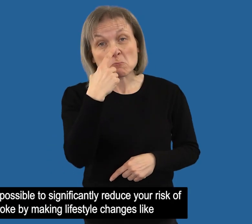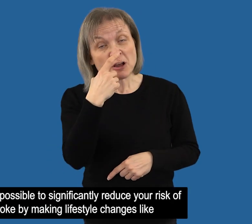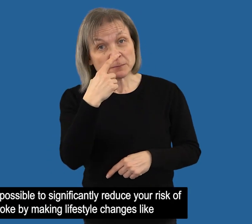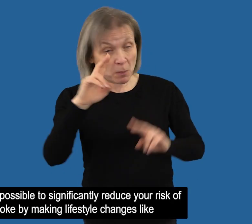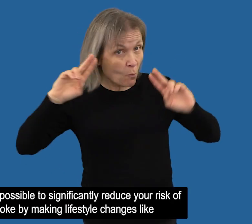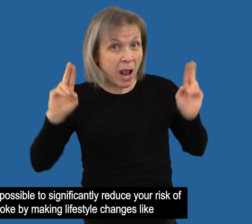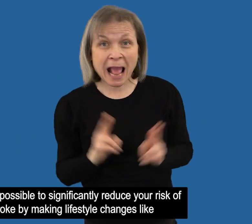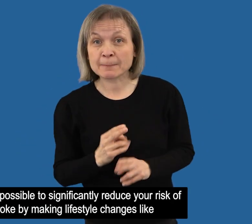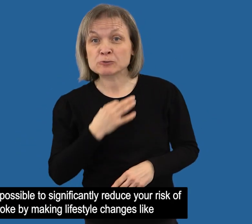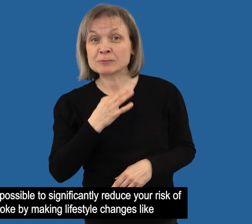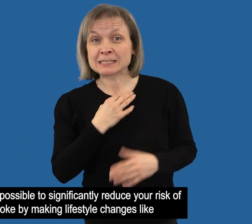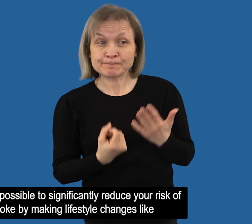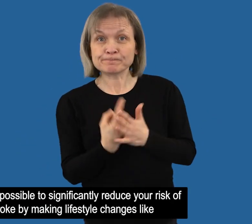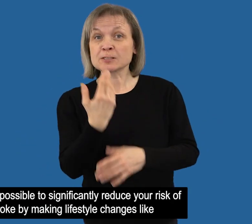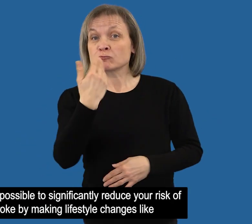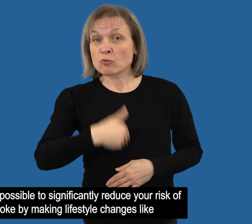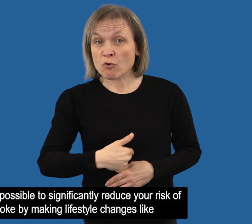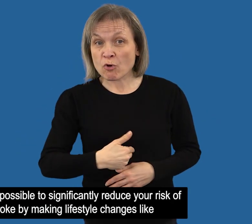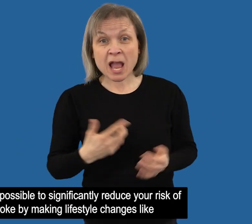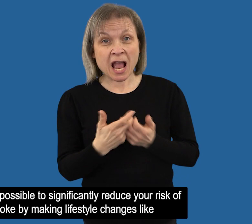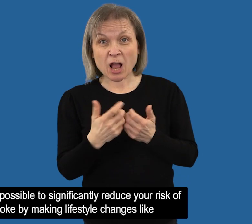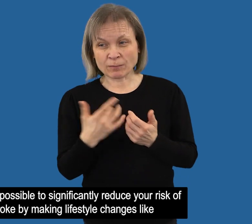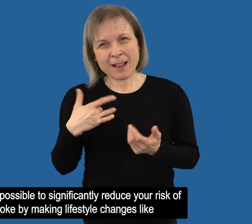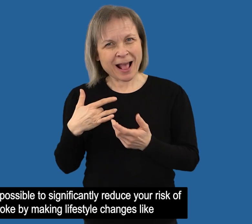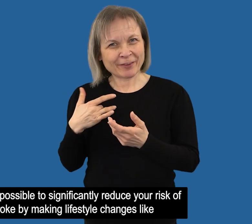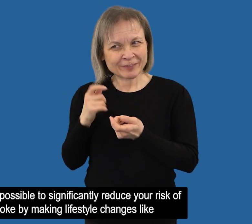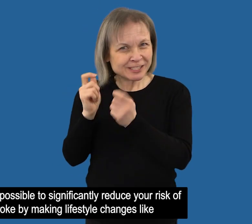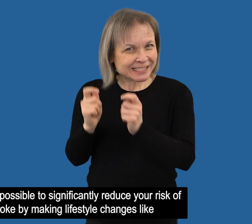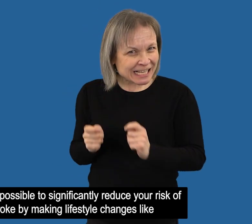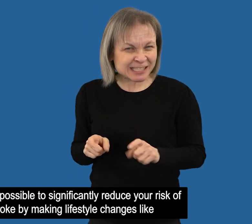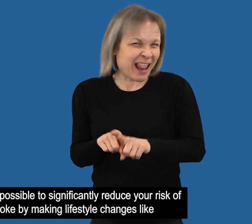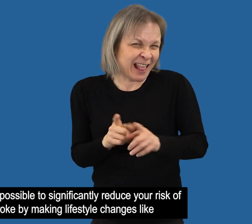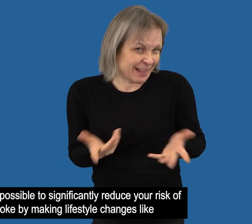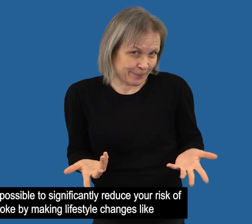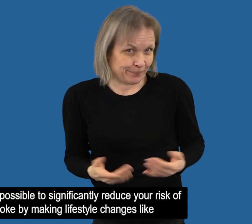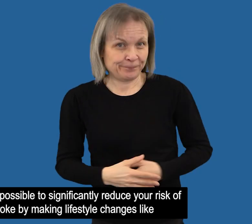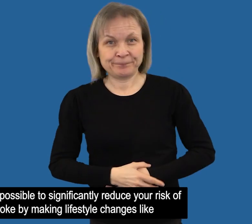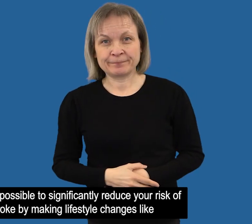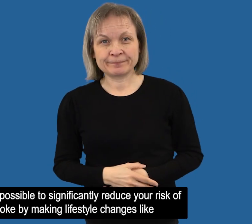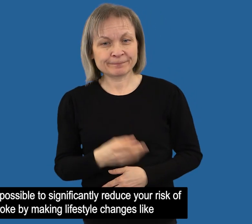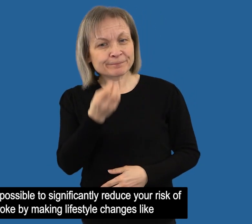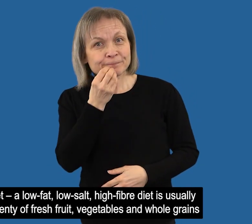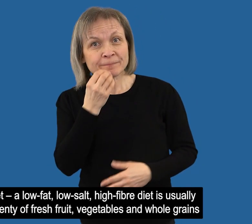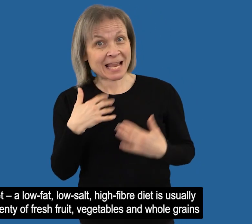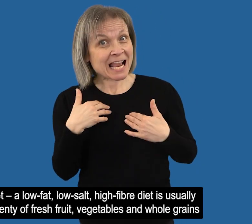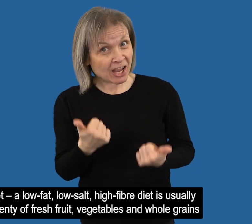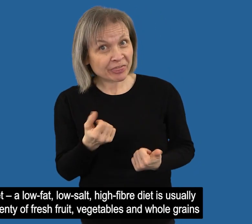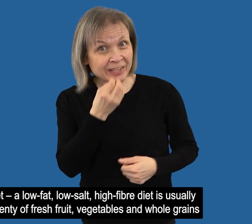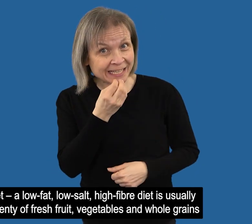In most cases, it's possible to significantly reduce your risk of having a stroke by making lifestyle changes